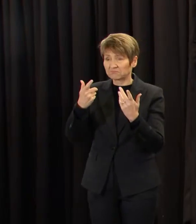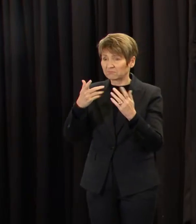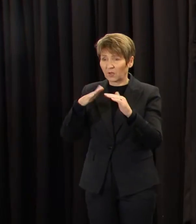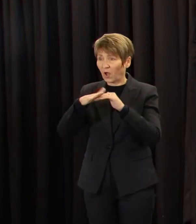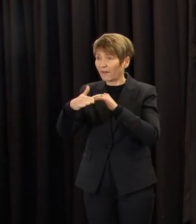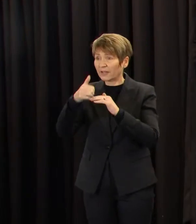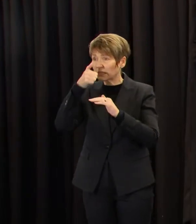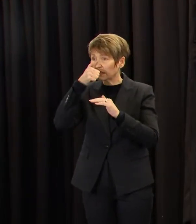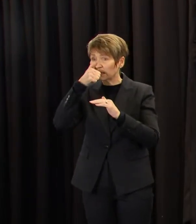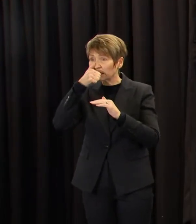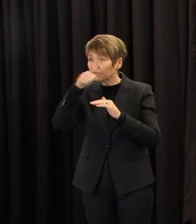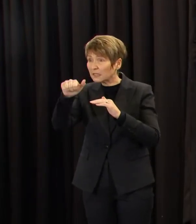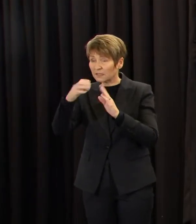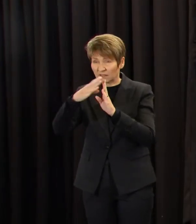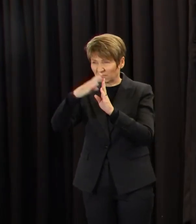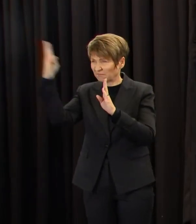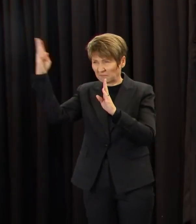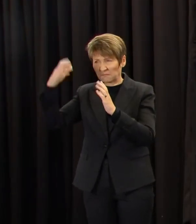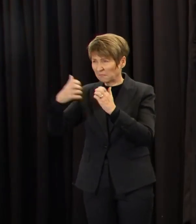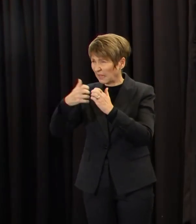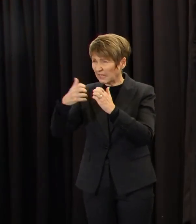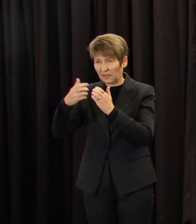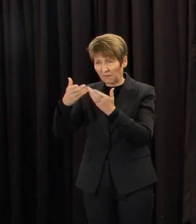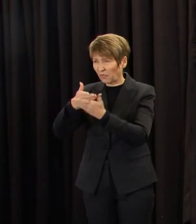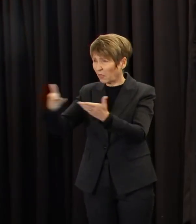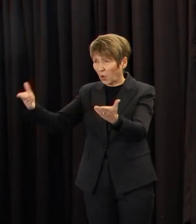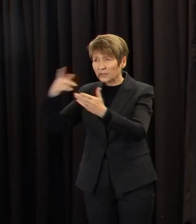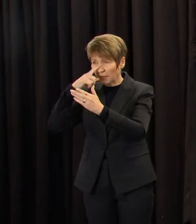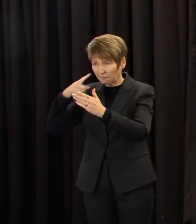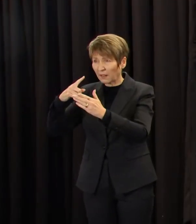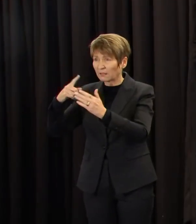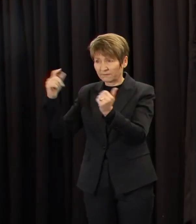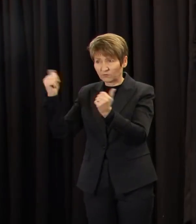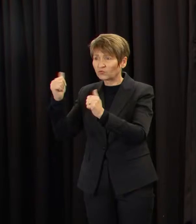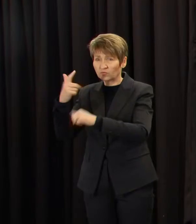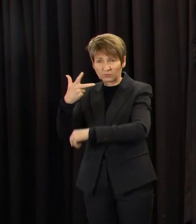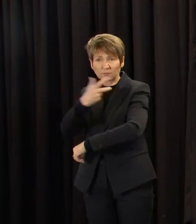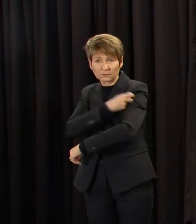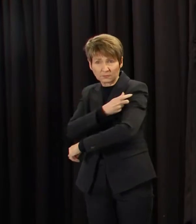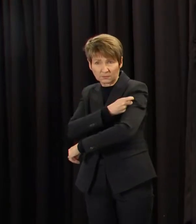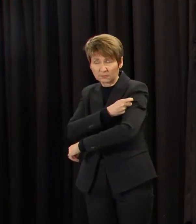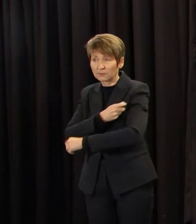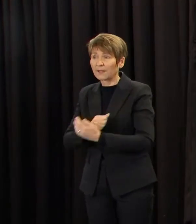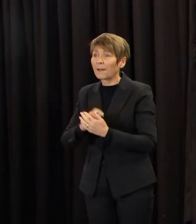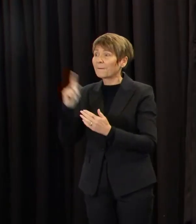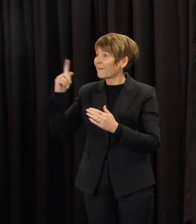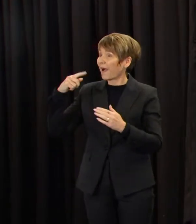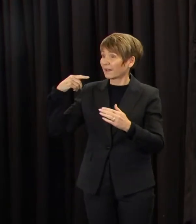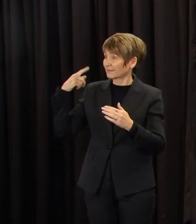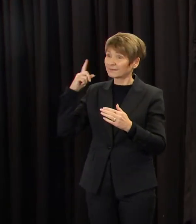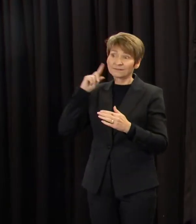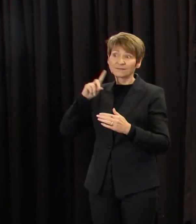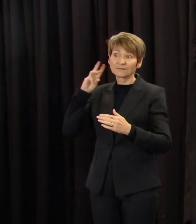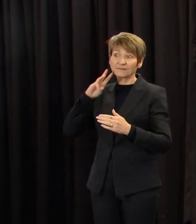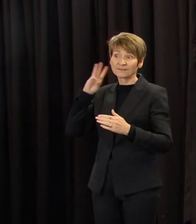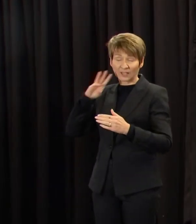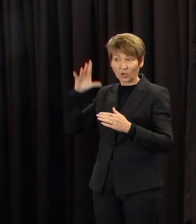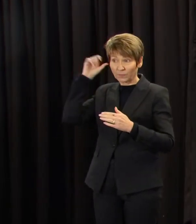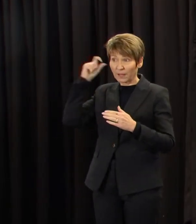The stampede, if you like, that I referred to a couple of times today this week, when we opened up from 16 to